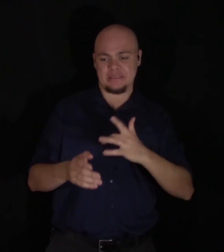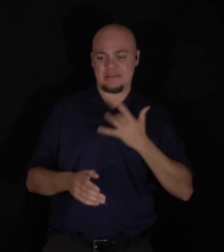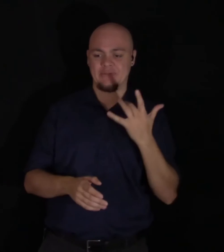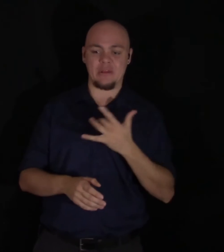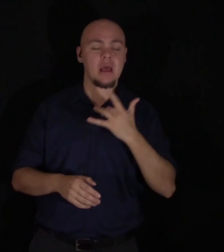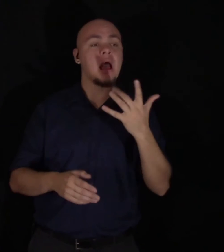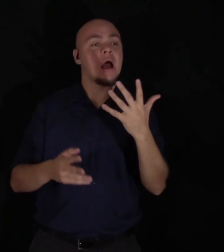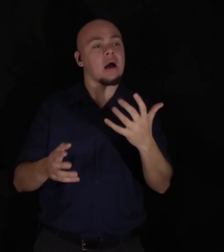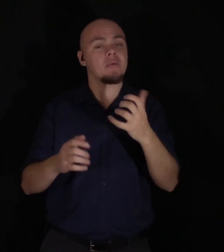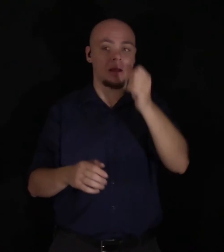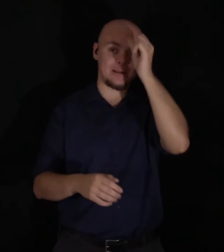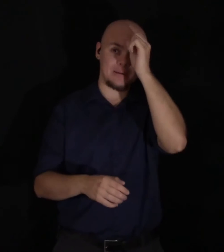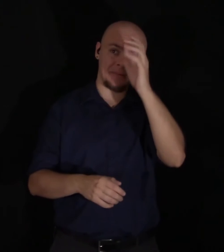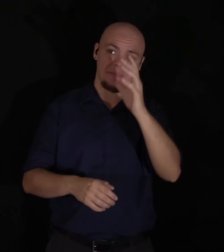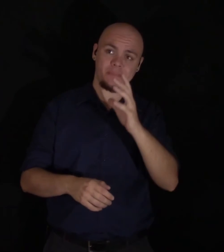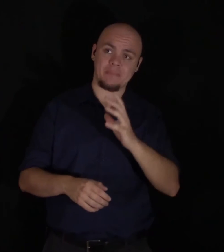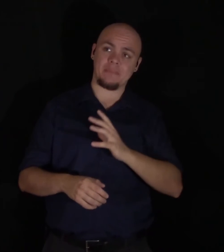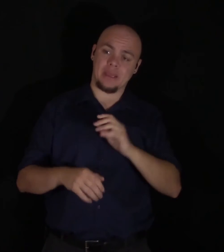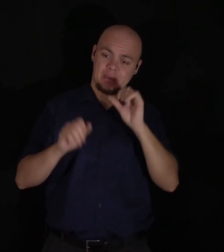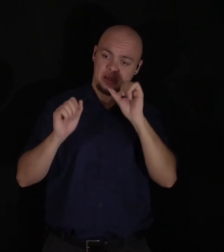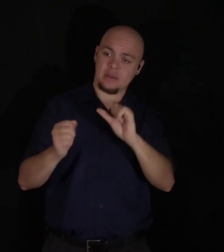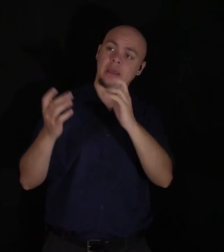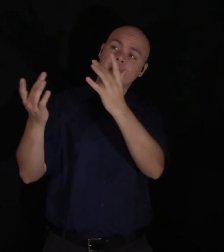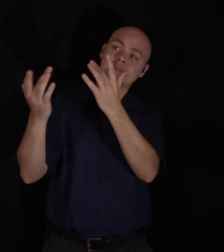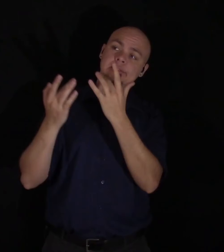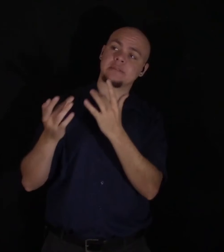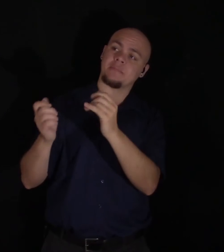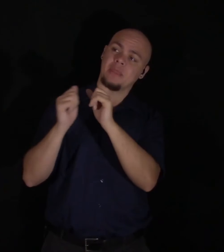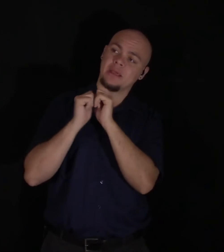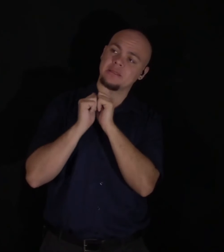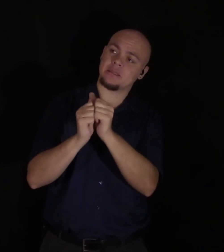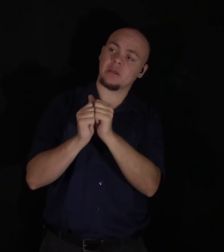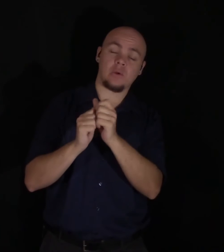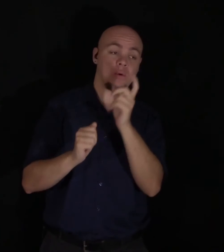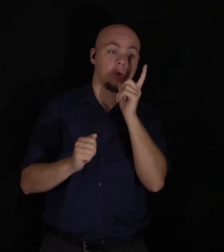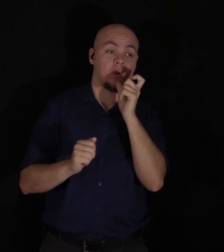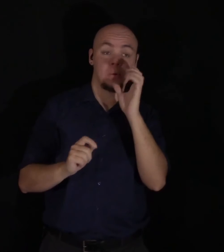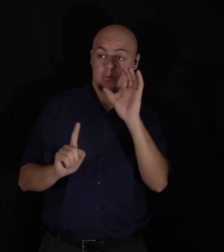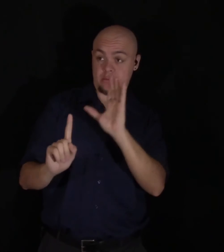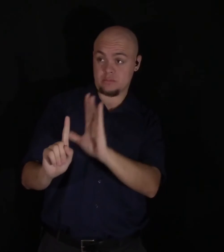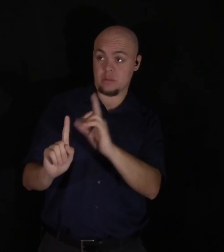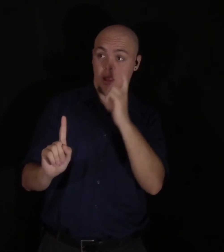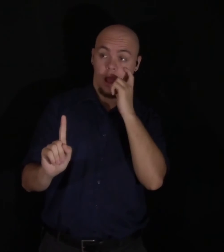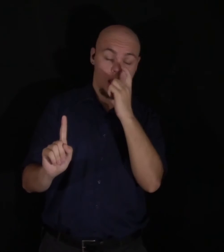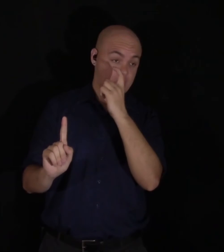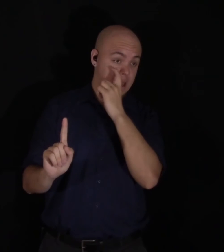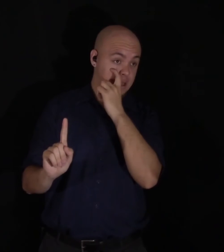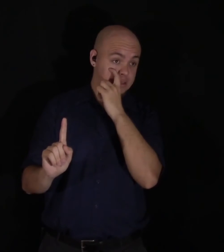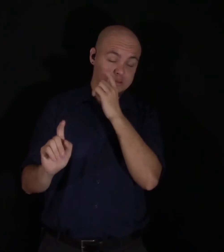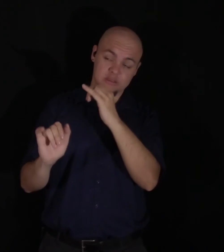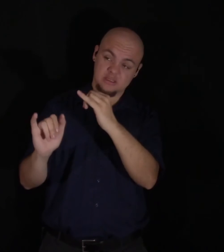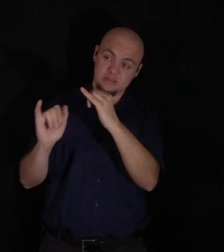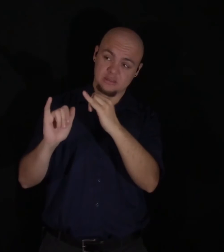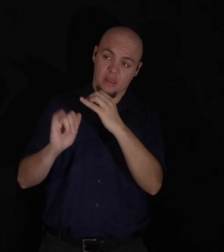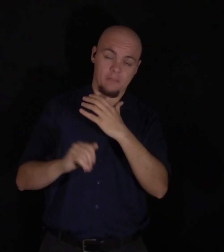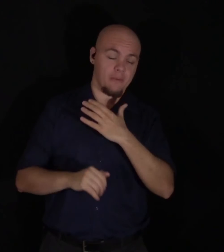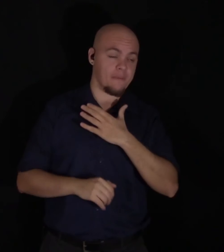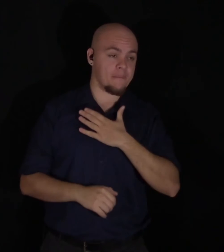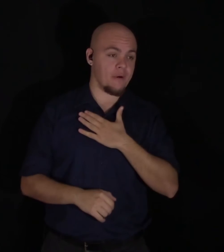company of a man who could sympathize with me, whose eyes would reply to mine. You may deem